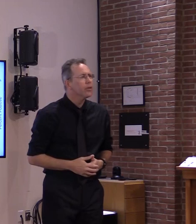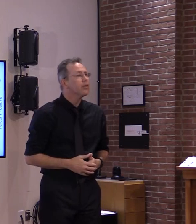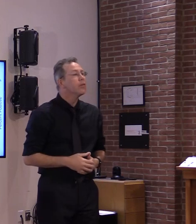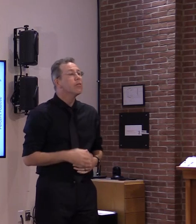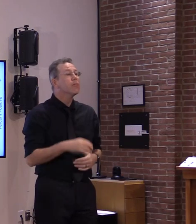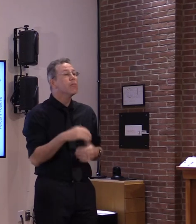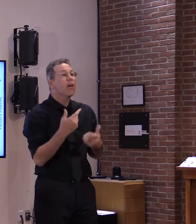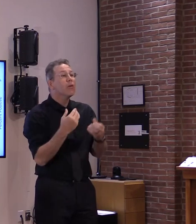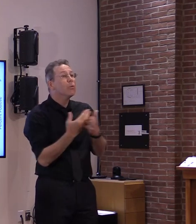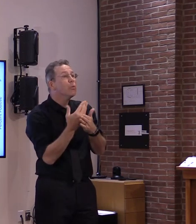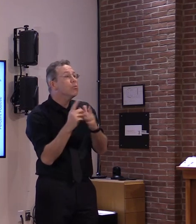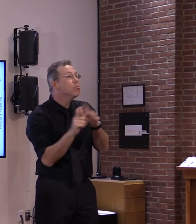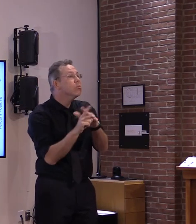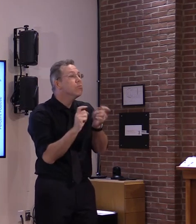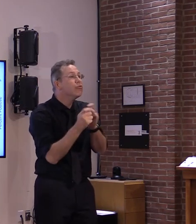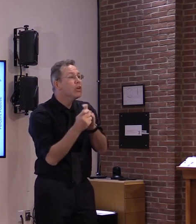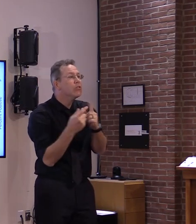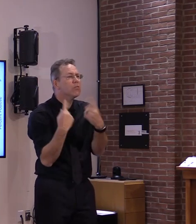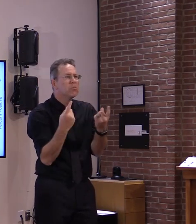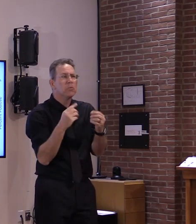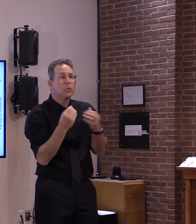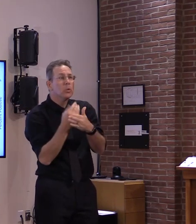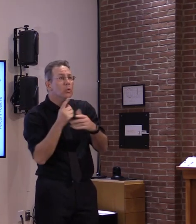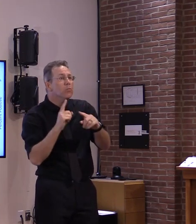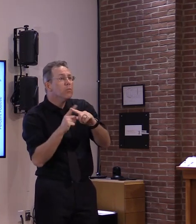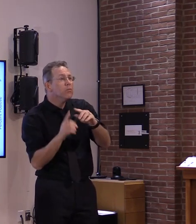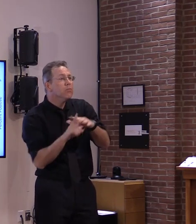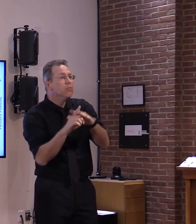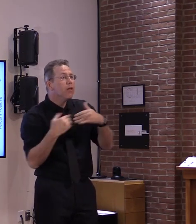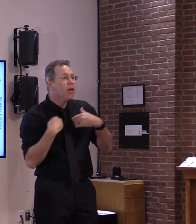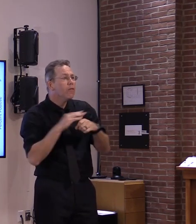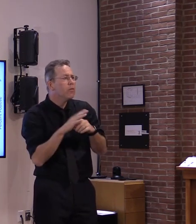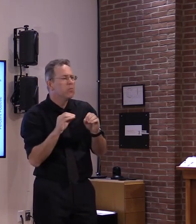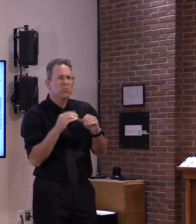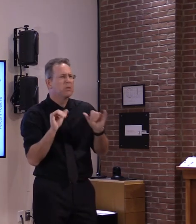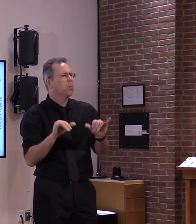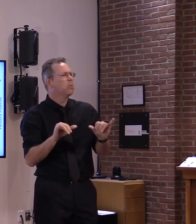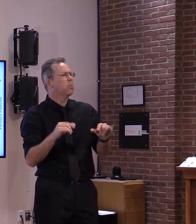the strategy of testing. But